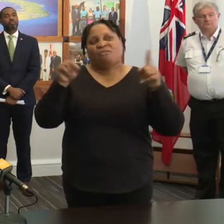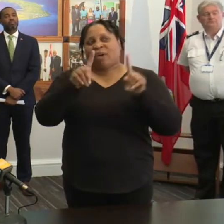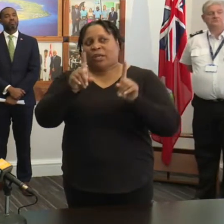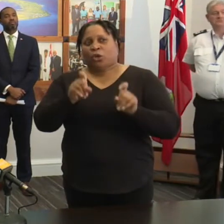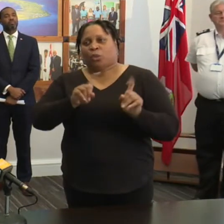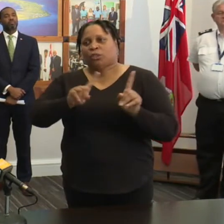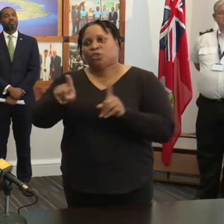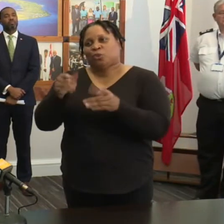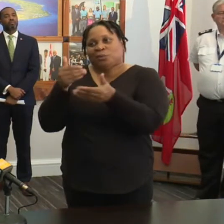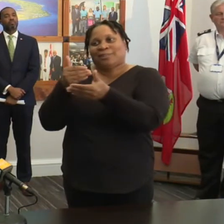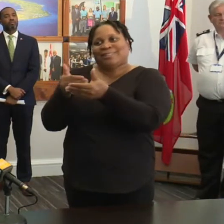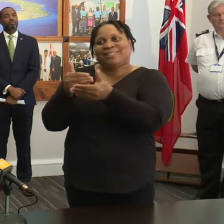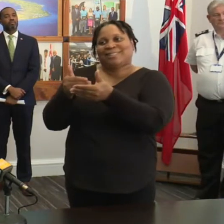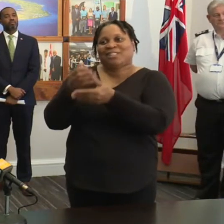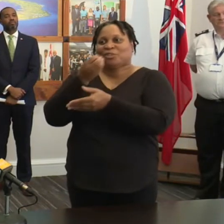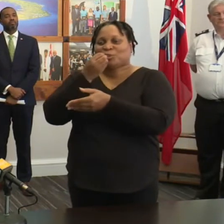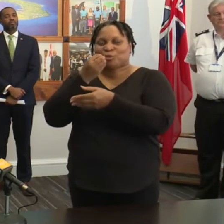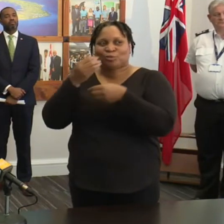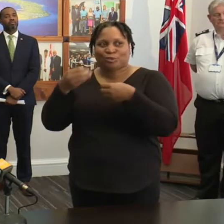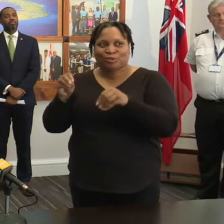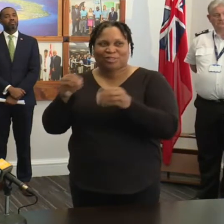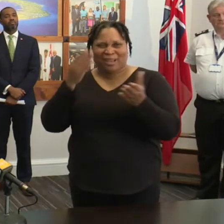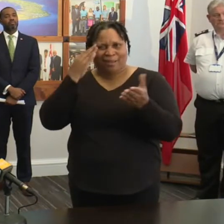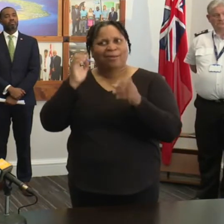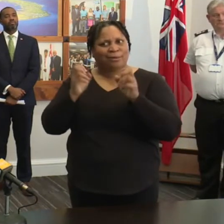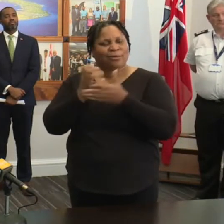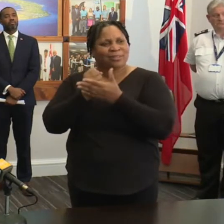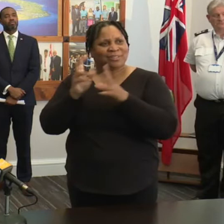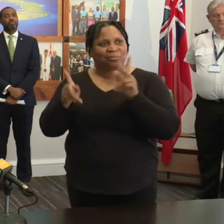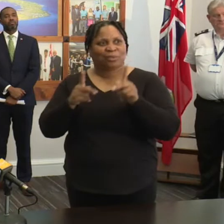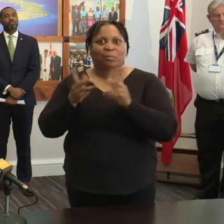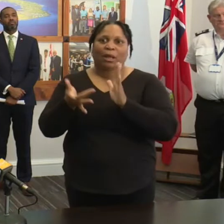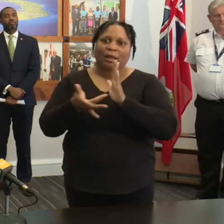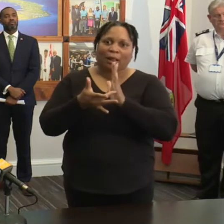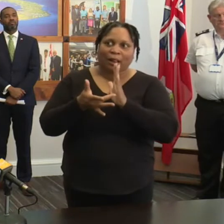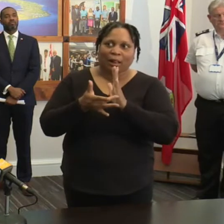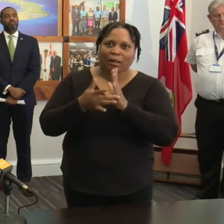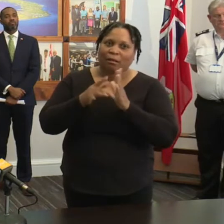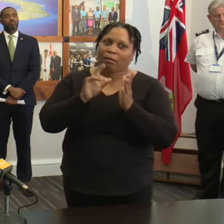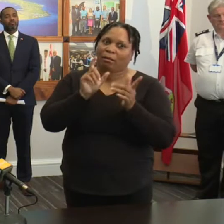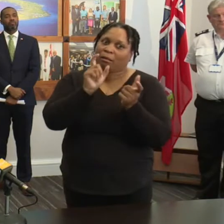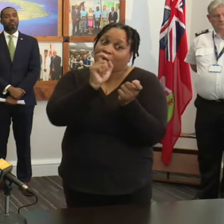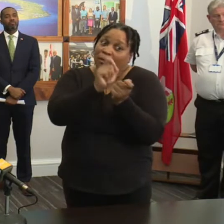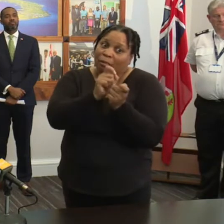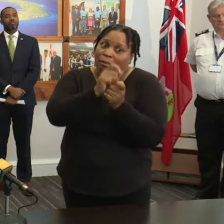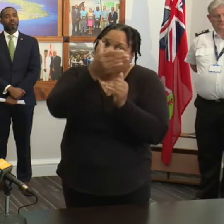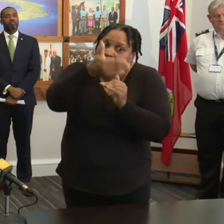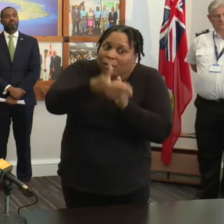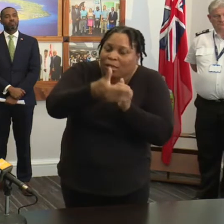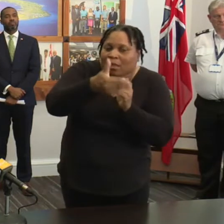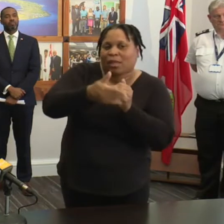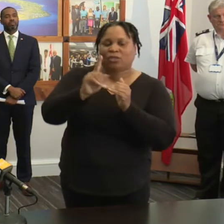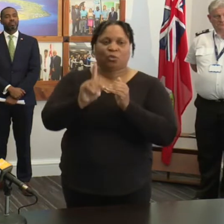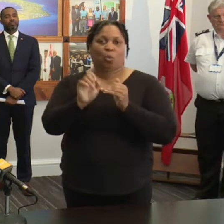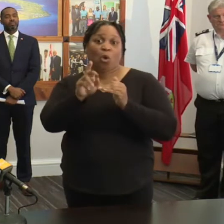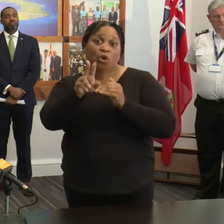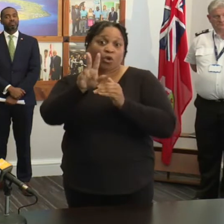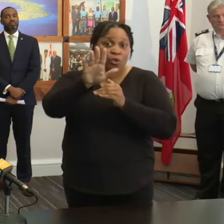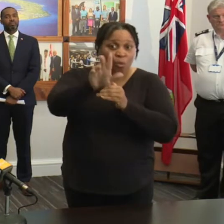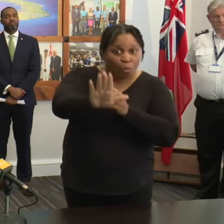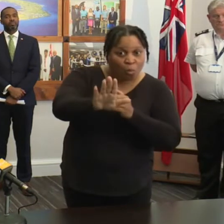to the nearest grocery store, because I know some people get very technical. It's like the right next one, the one that's in your